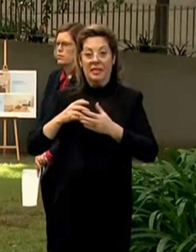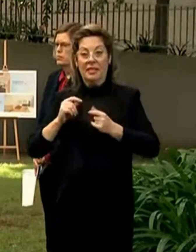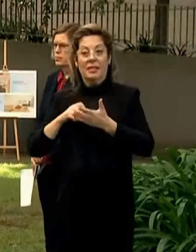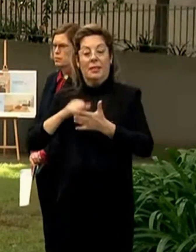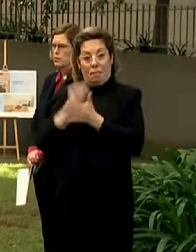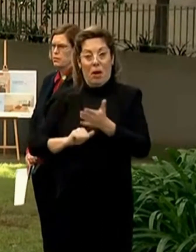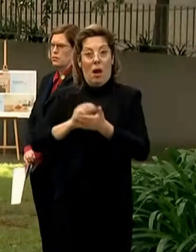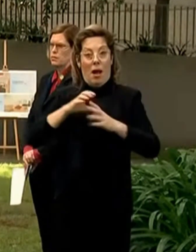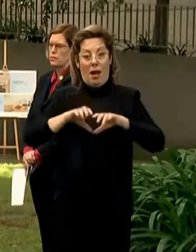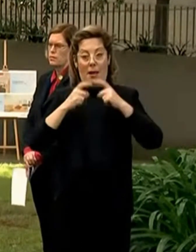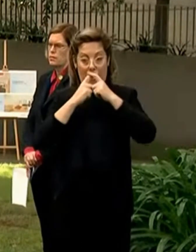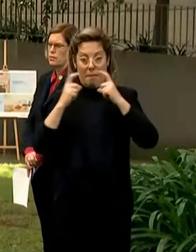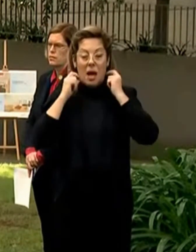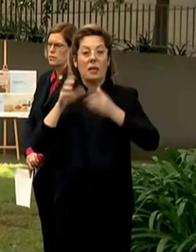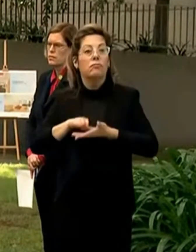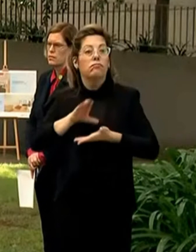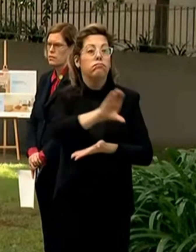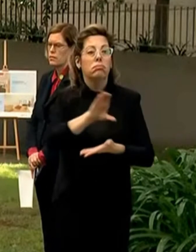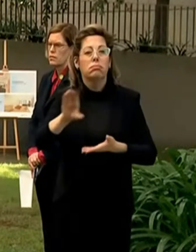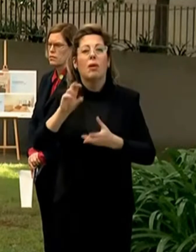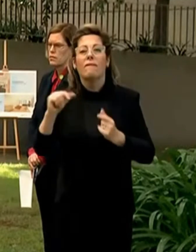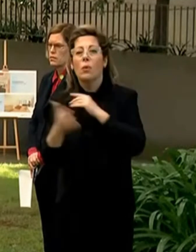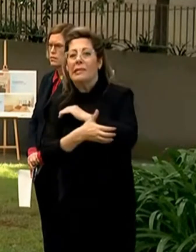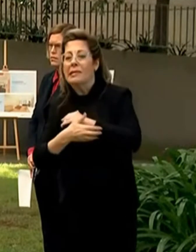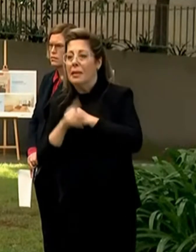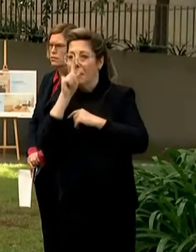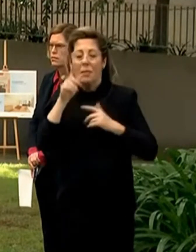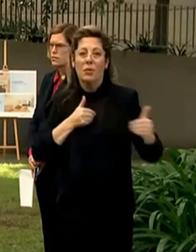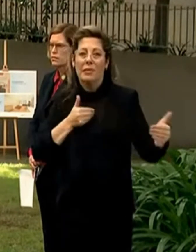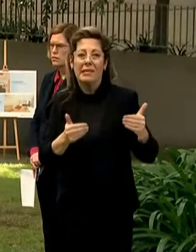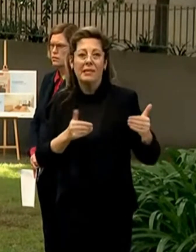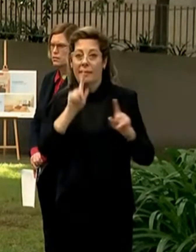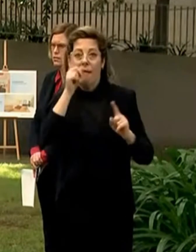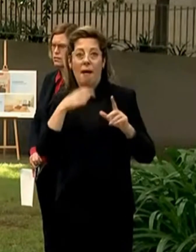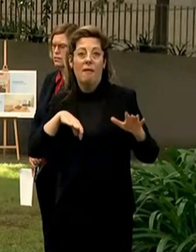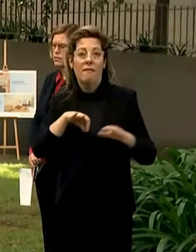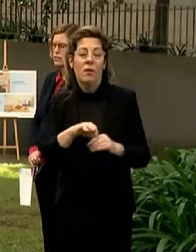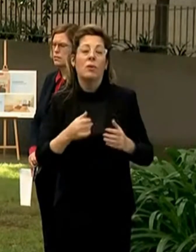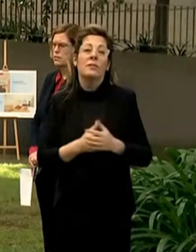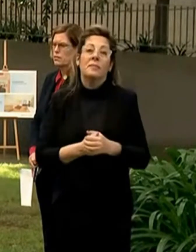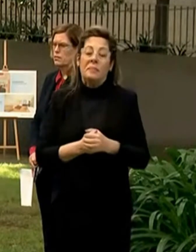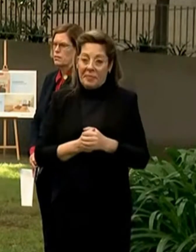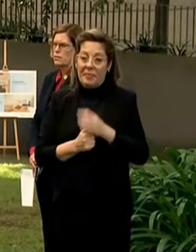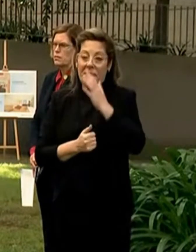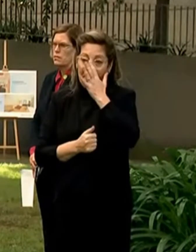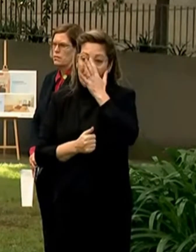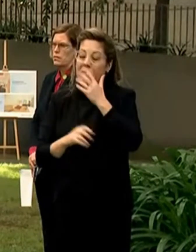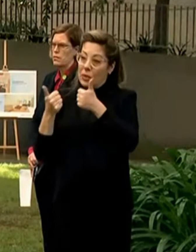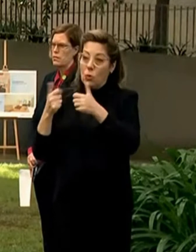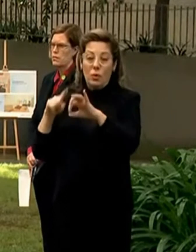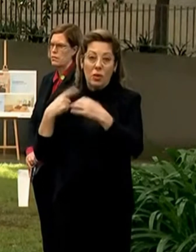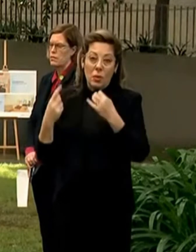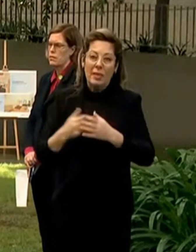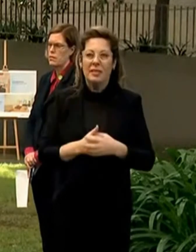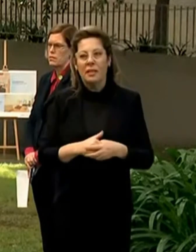well. No, that's a good question, and obviously Health has provided advice on how you can make masks and what is a safe way of doing that.